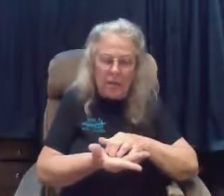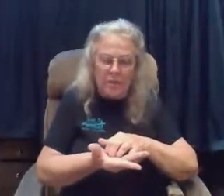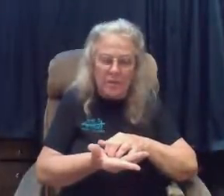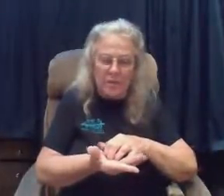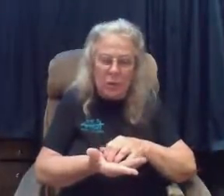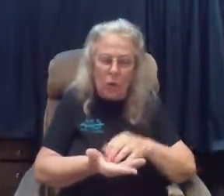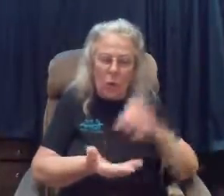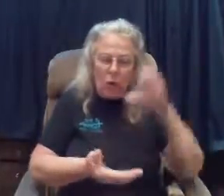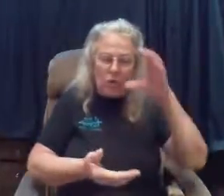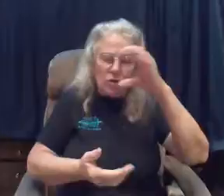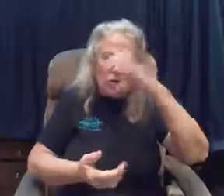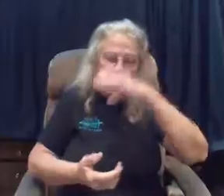weakness is no